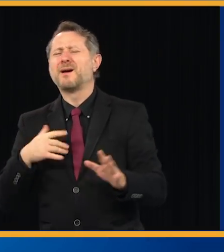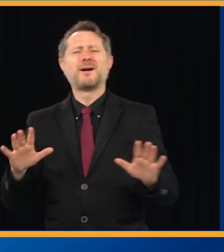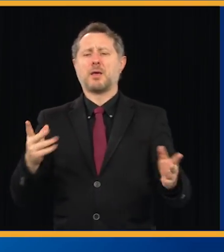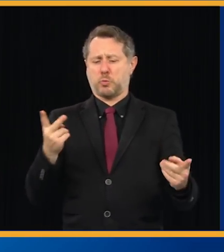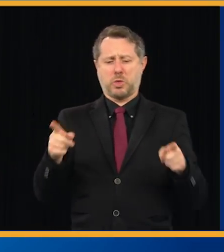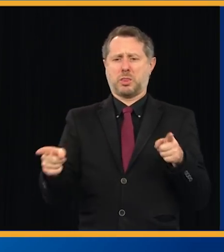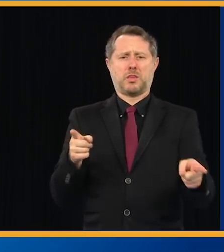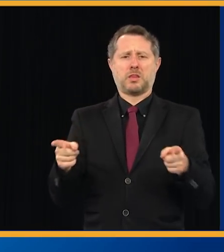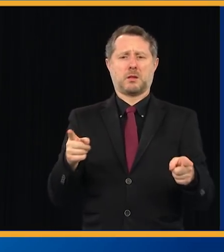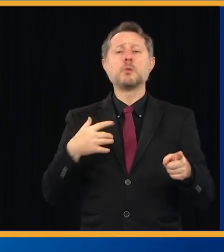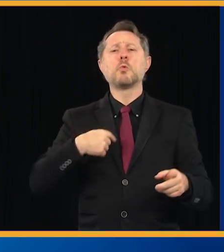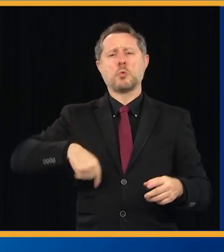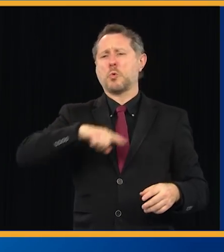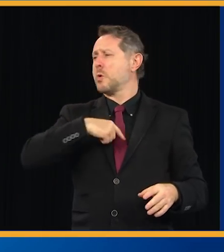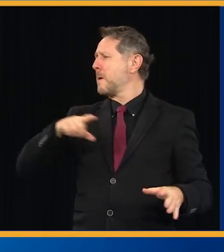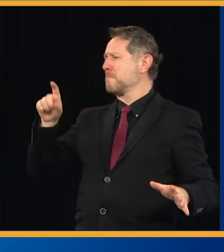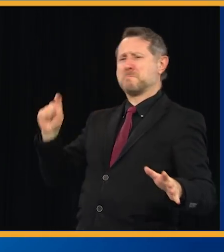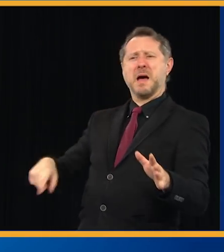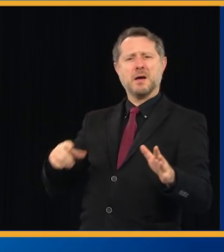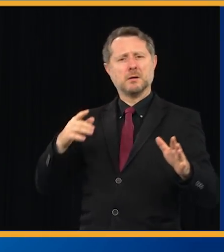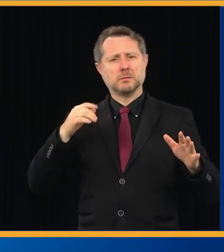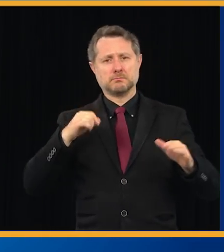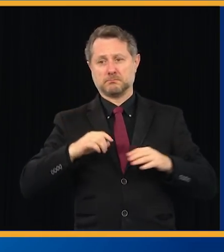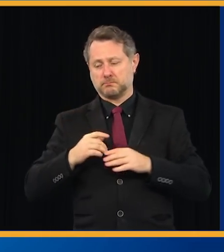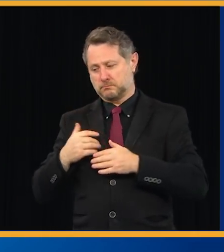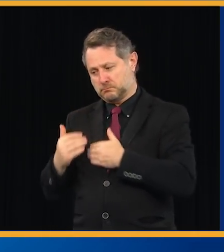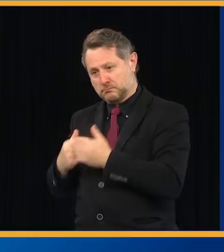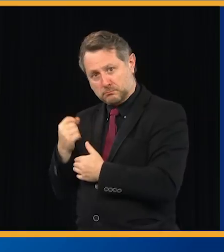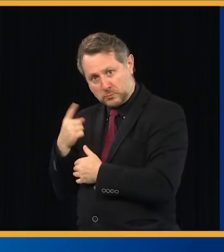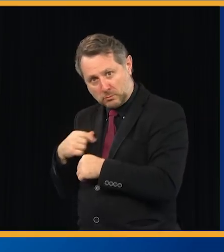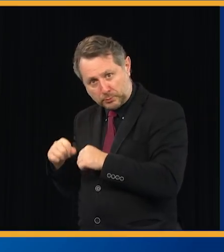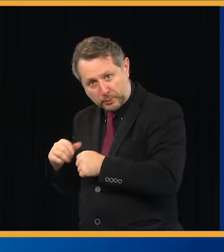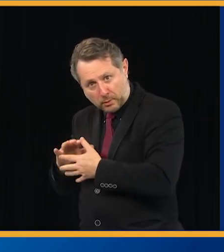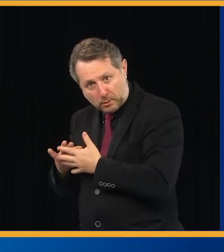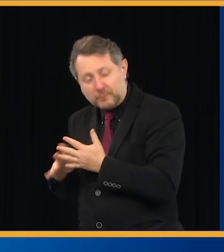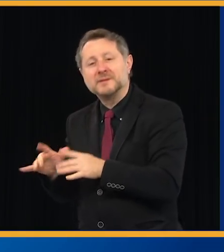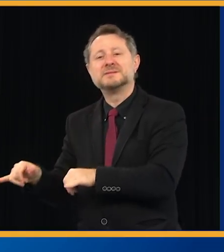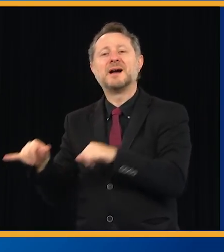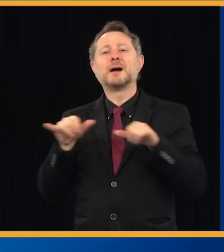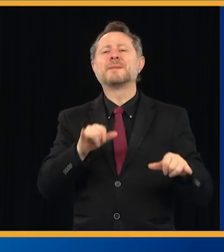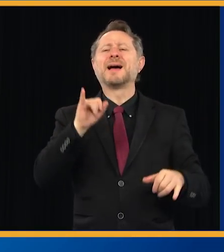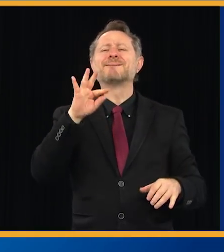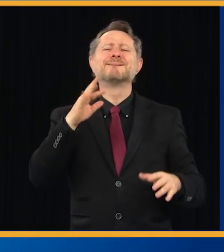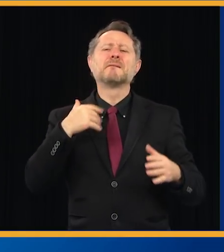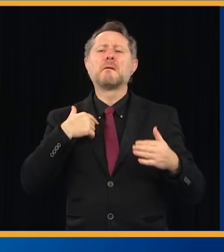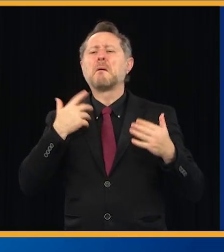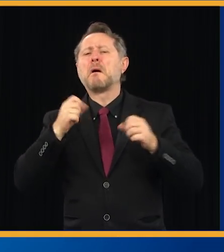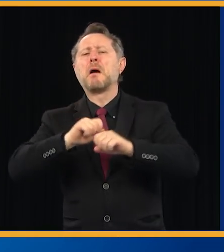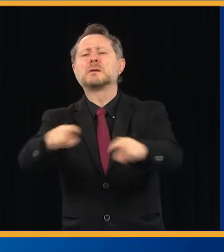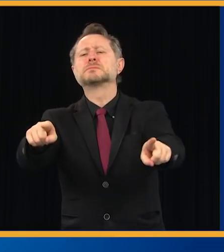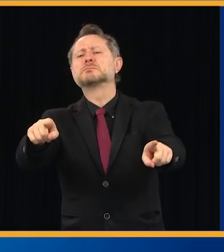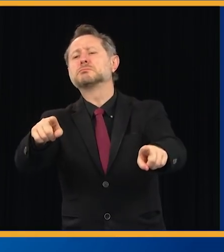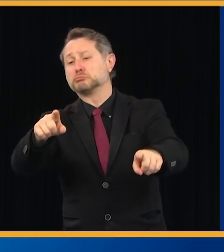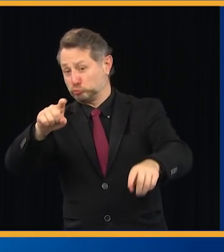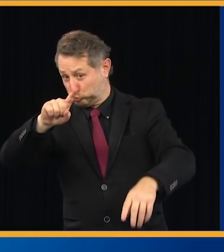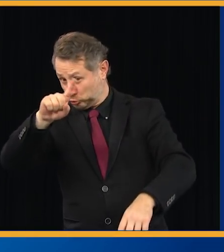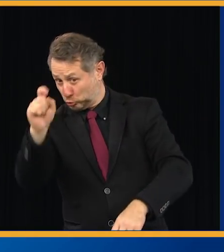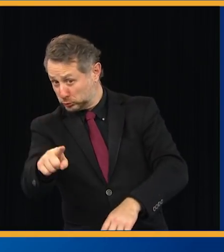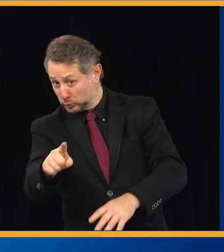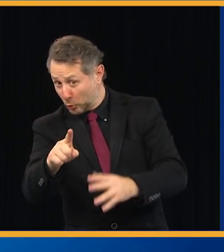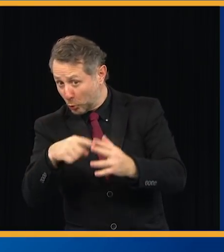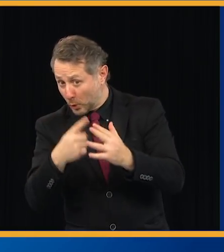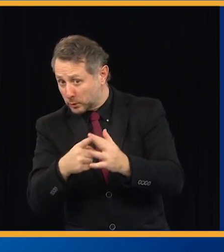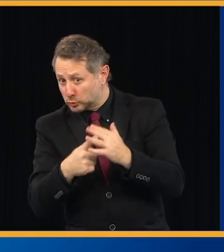like asking, when do you start breathing? You have to breathe, right? The economy must function. People